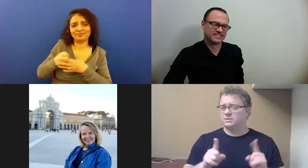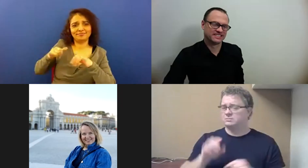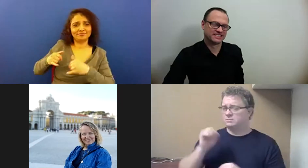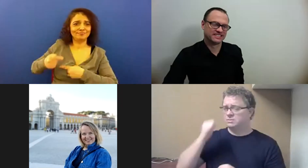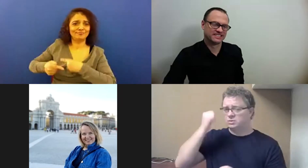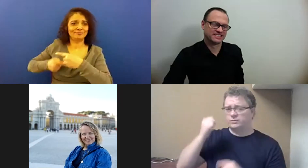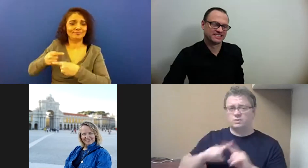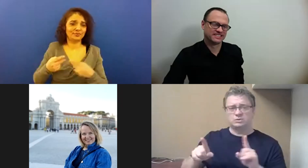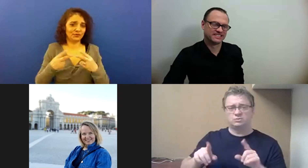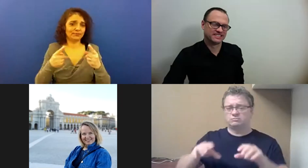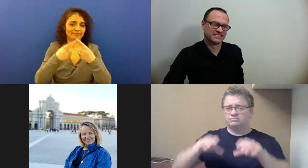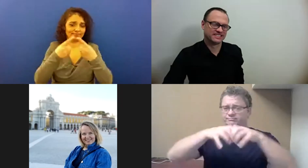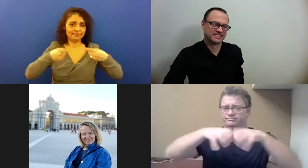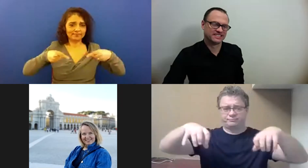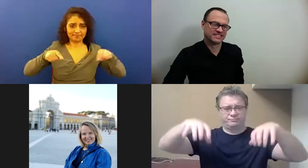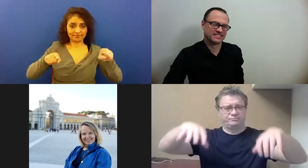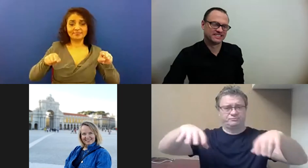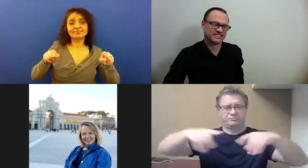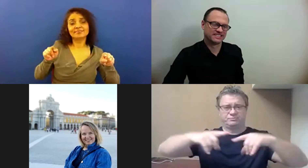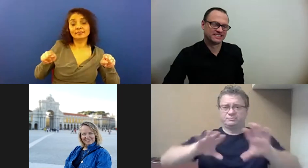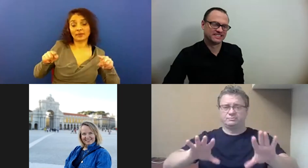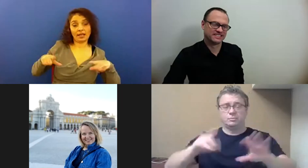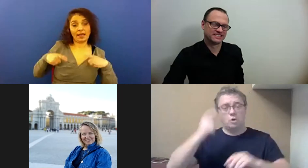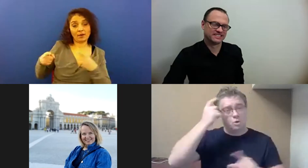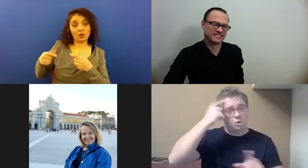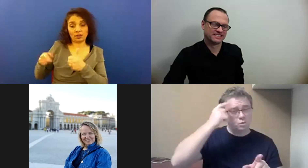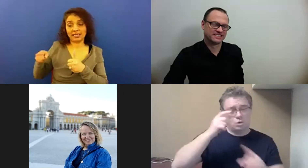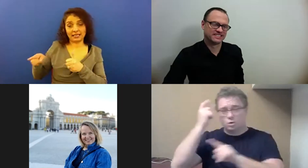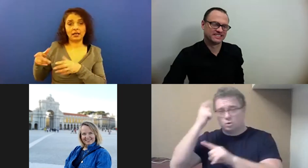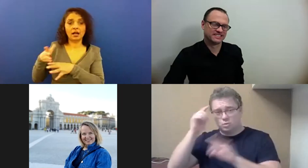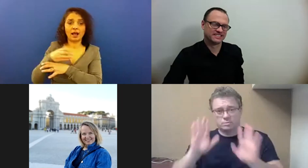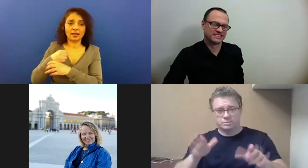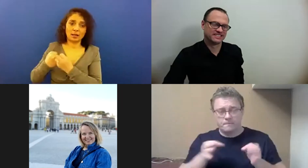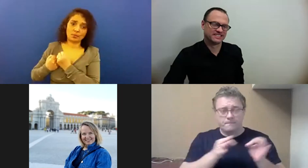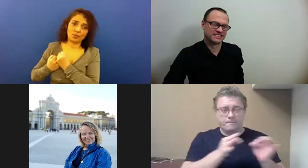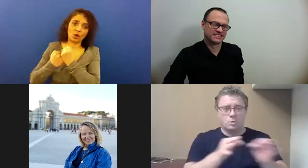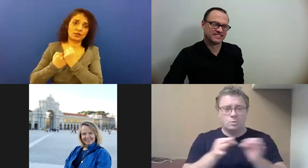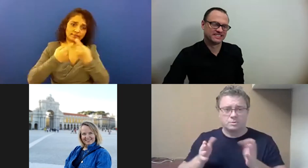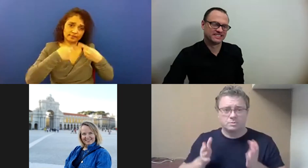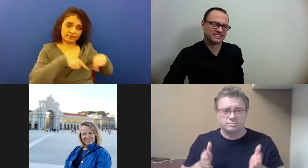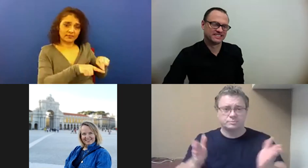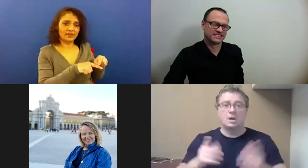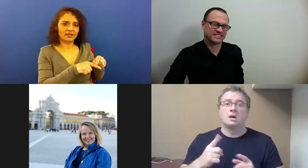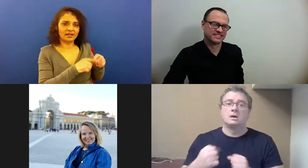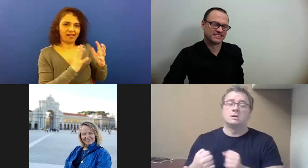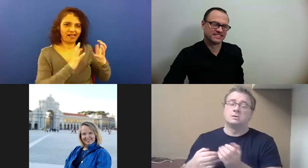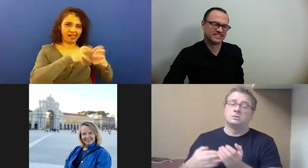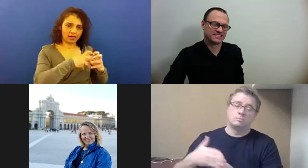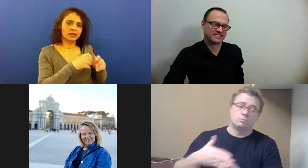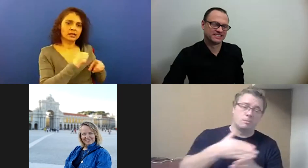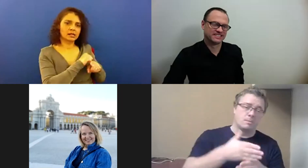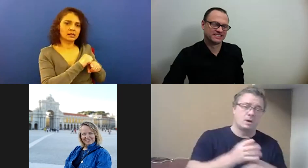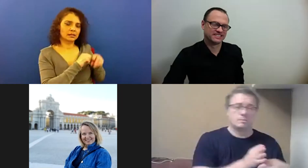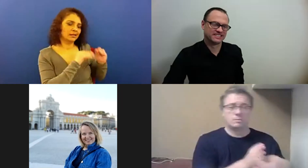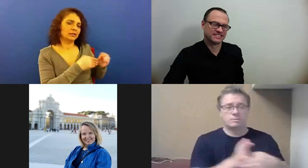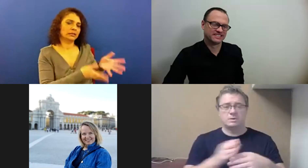tradition. Some people choose for a sedentary life to settle. Others